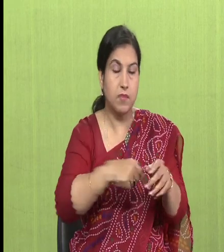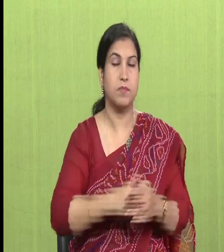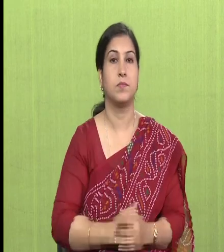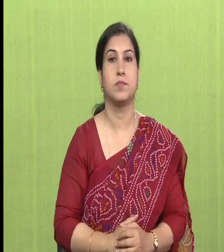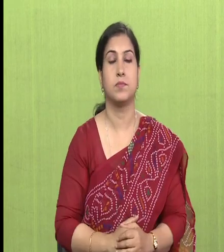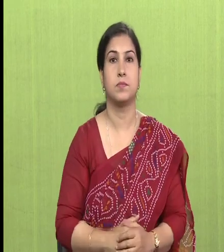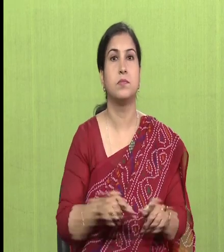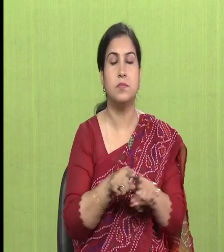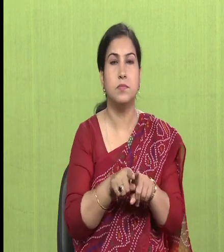like history